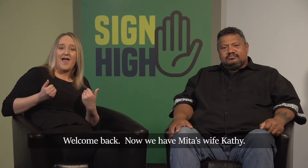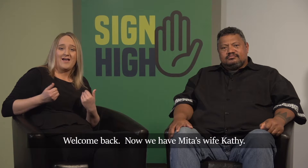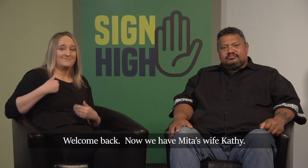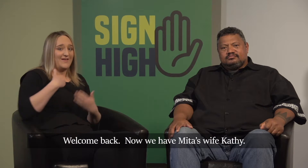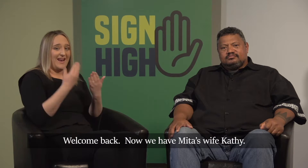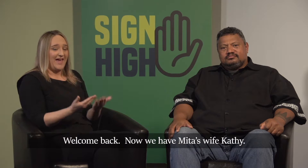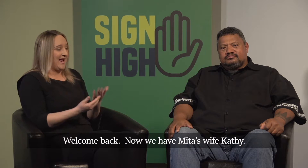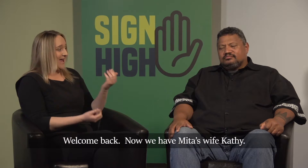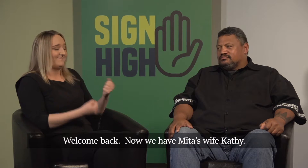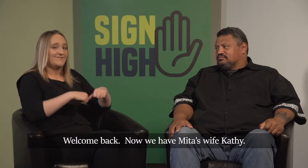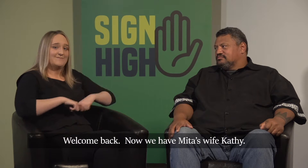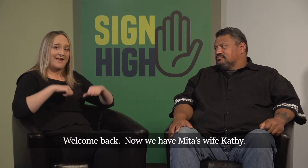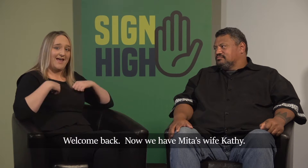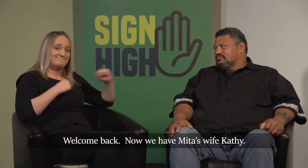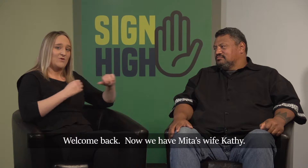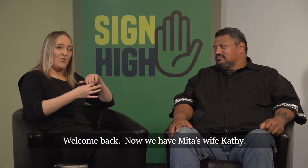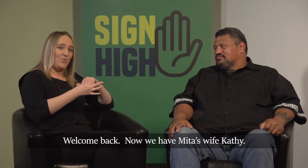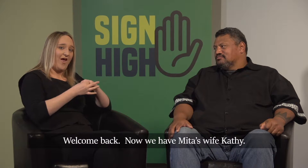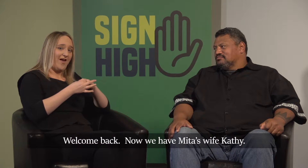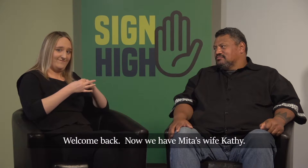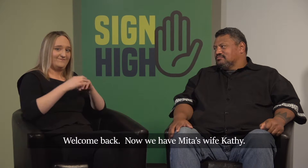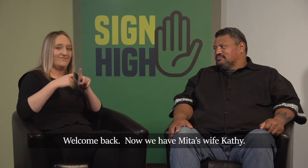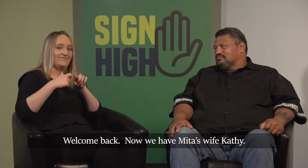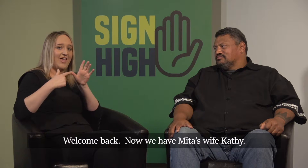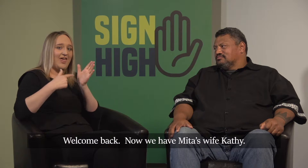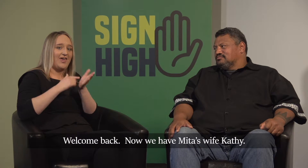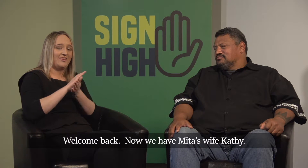Welcome back. Now we have Mitta's wife, Kathy.